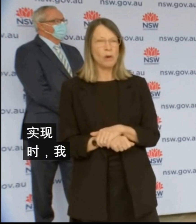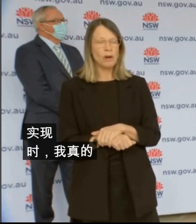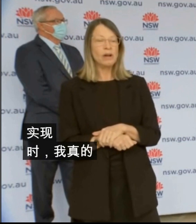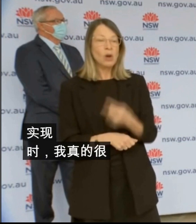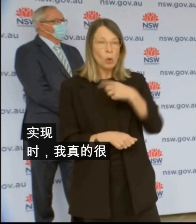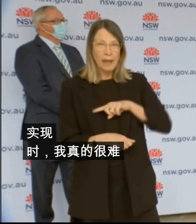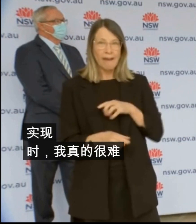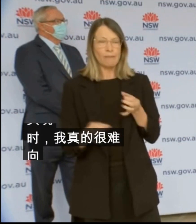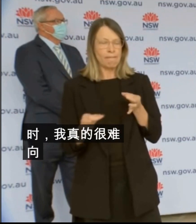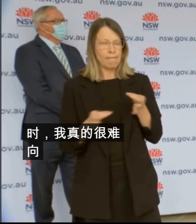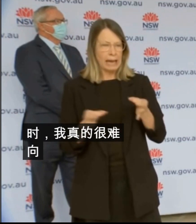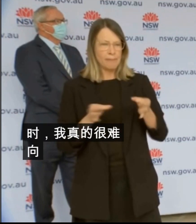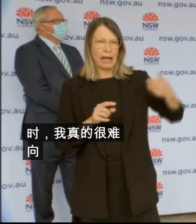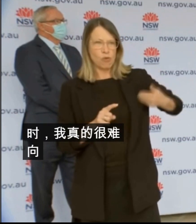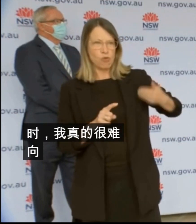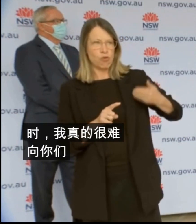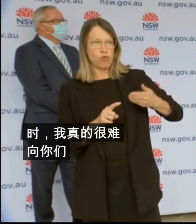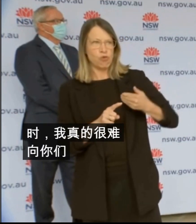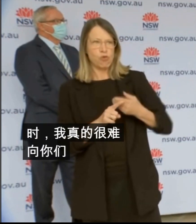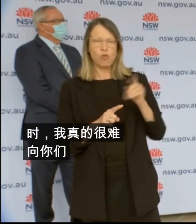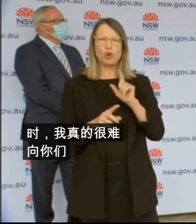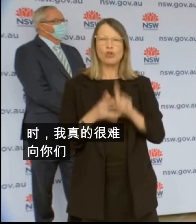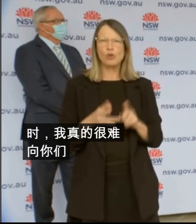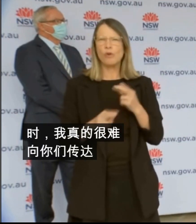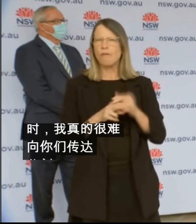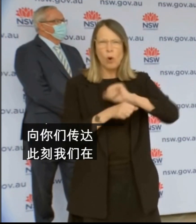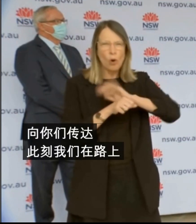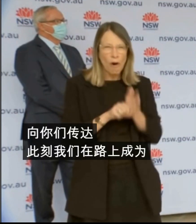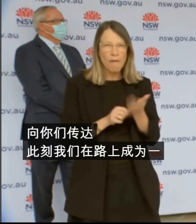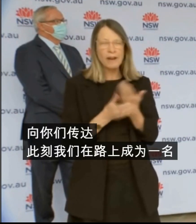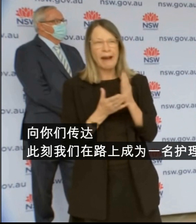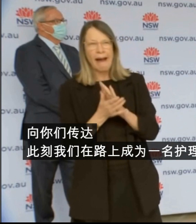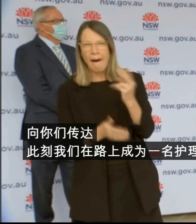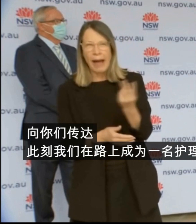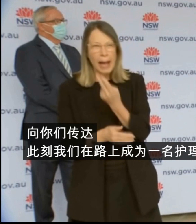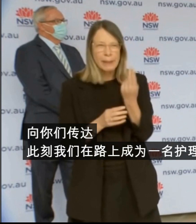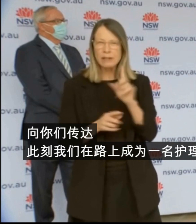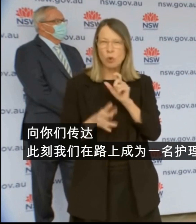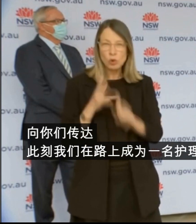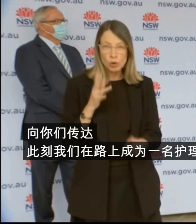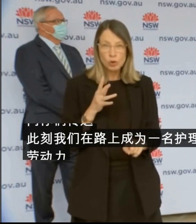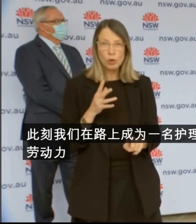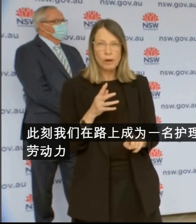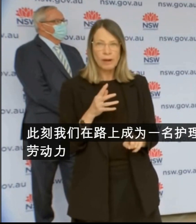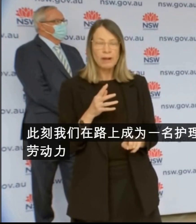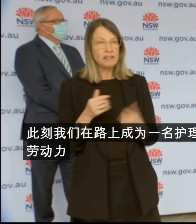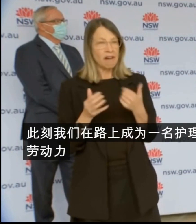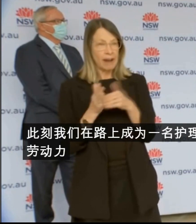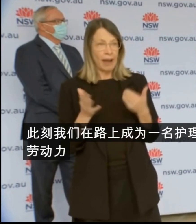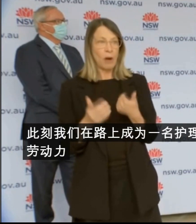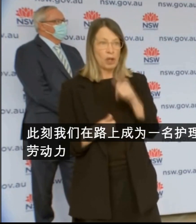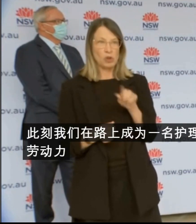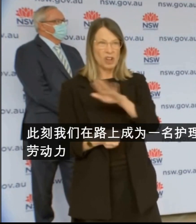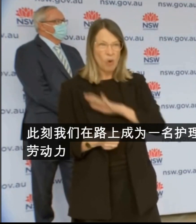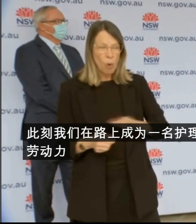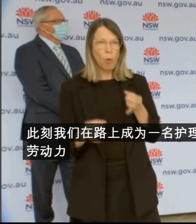really difficult for me to convey to you just what it's like to be a paramedic on the road at the moment. Our workforce is